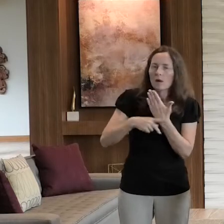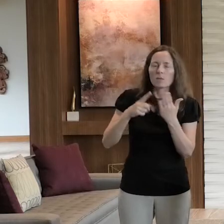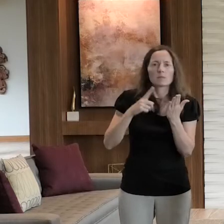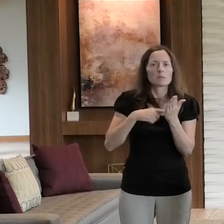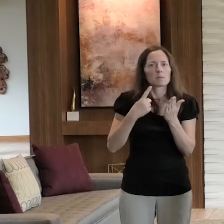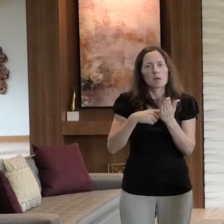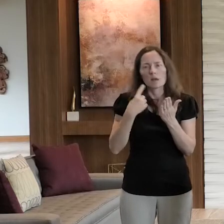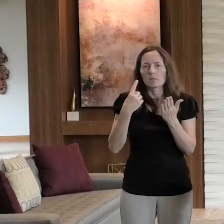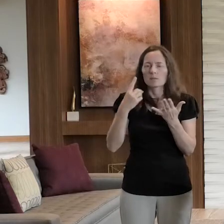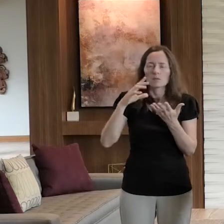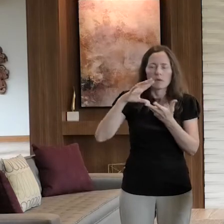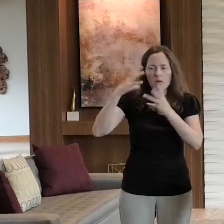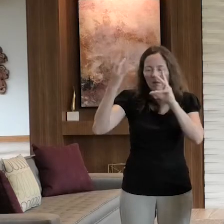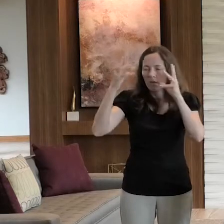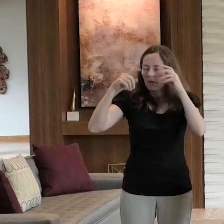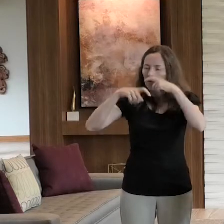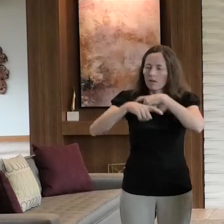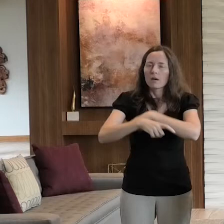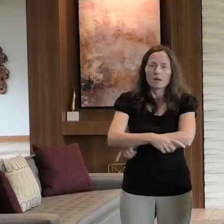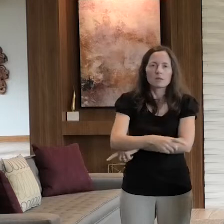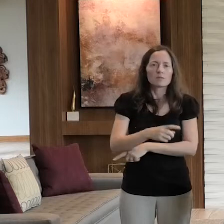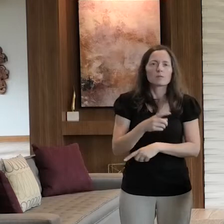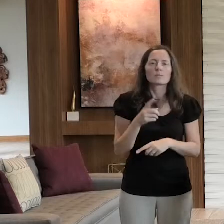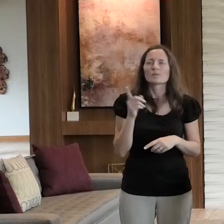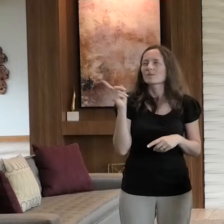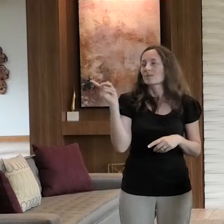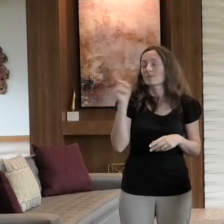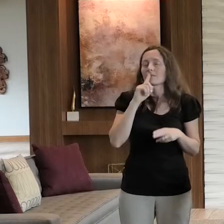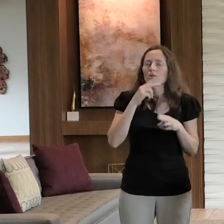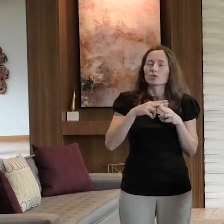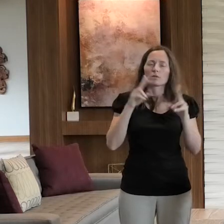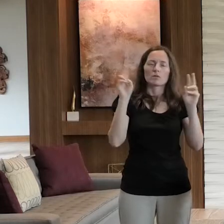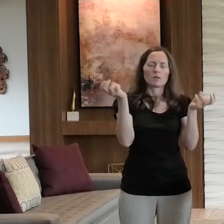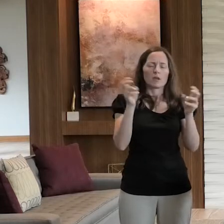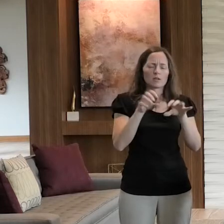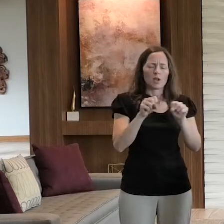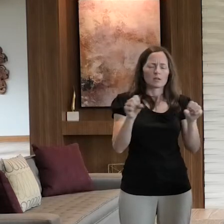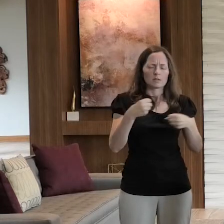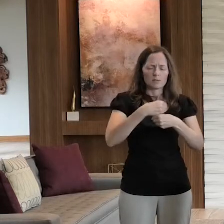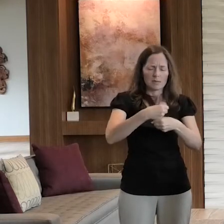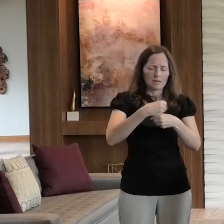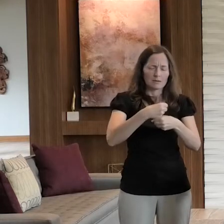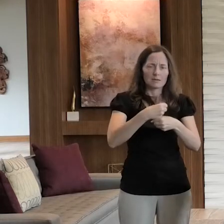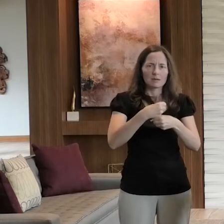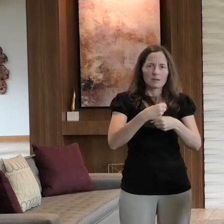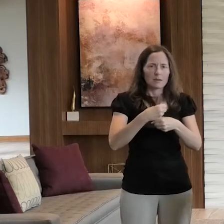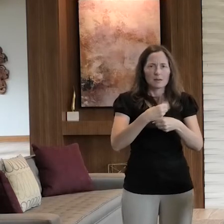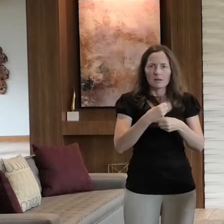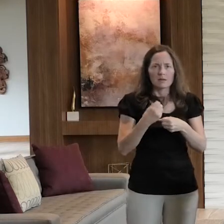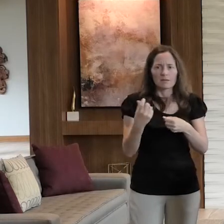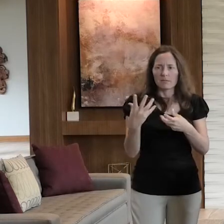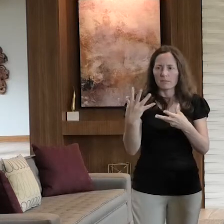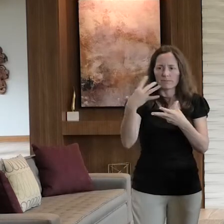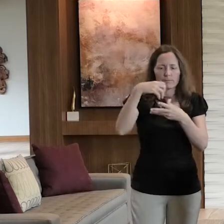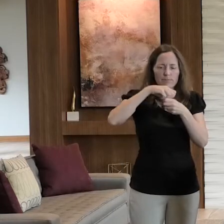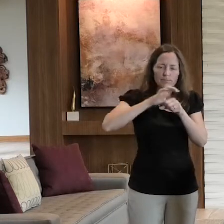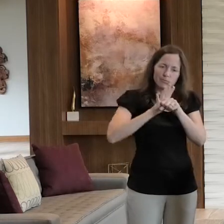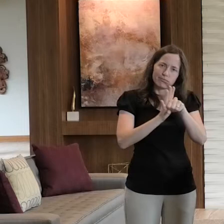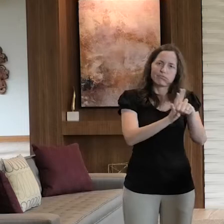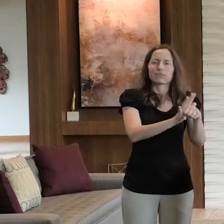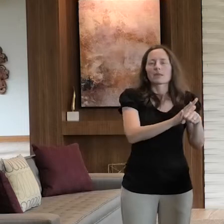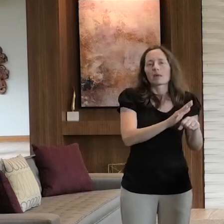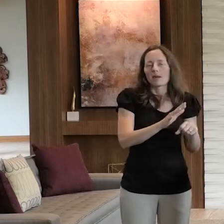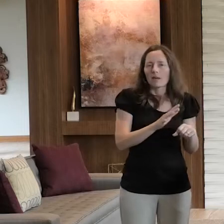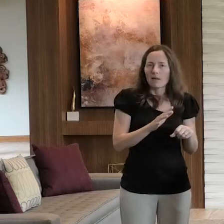think, Mary Kay mentioned that as sausage making with those on the council and also those in the delegation, and oftentimes it's a mashup